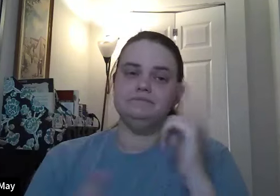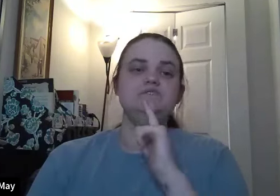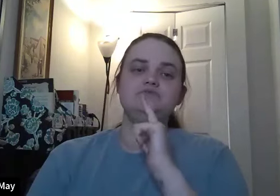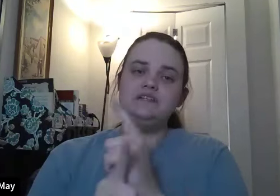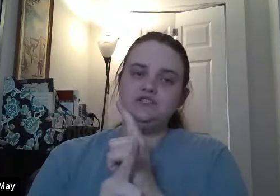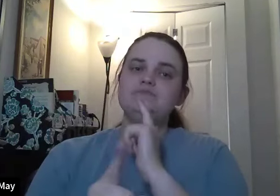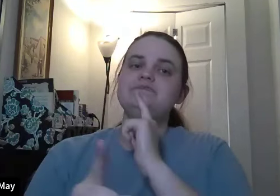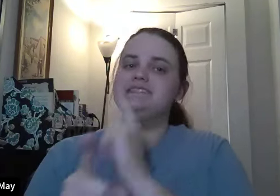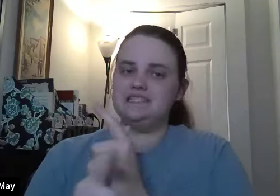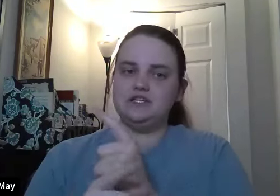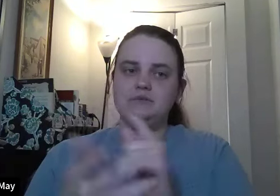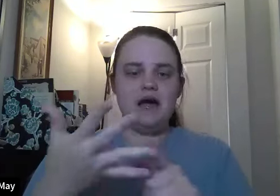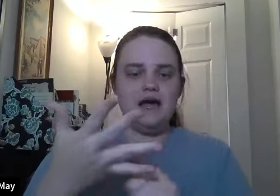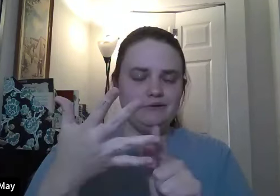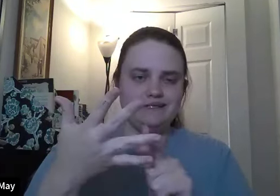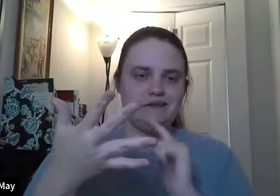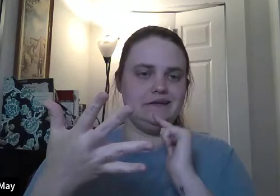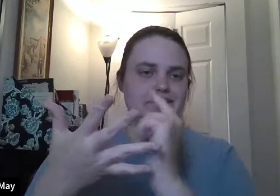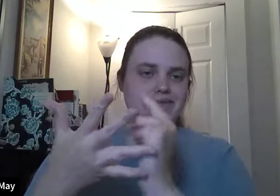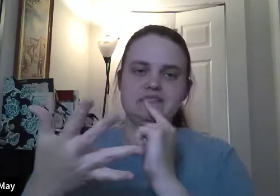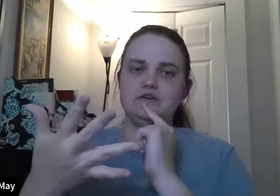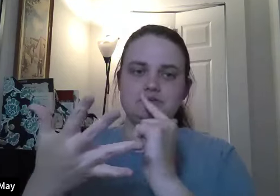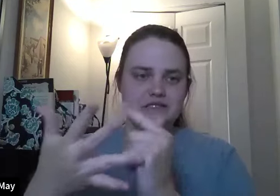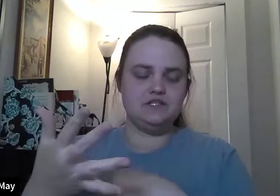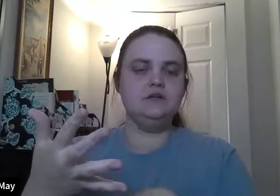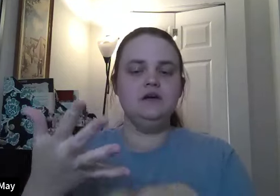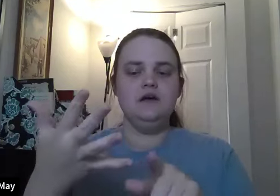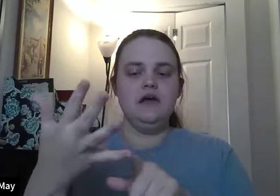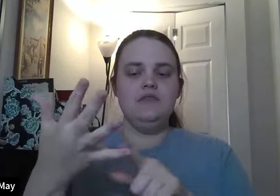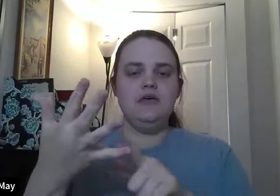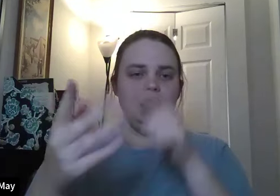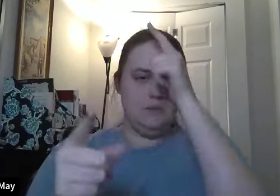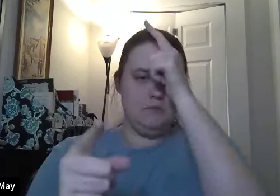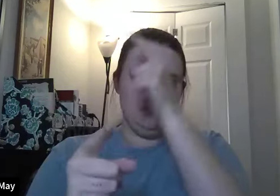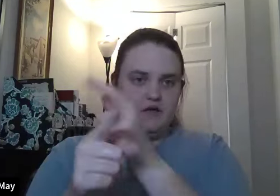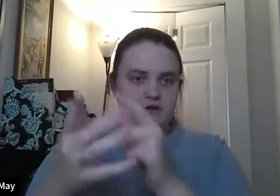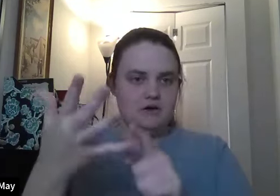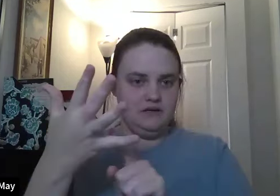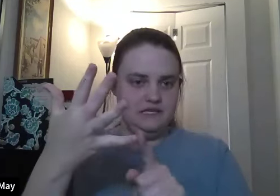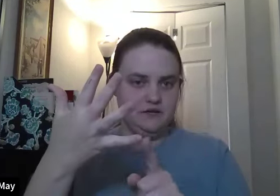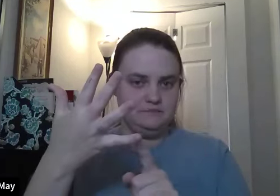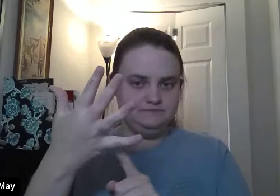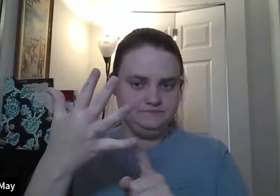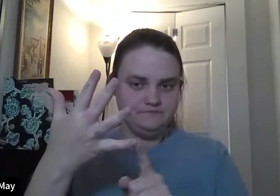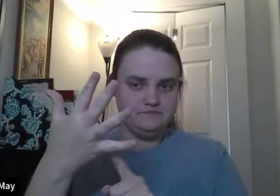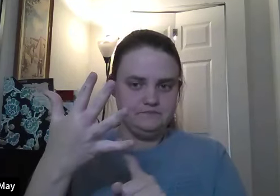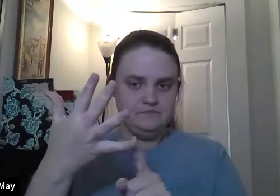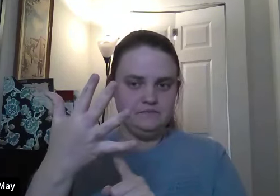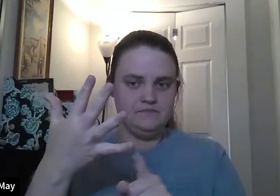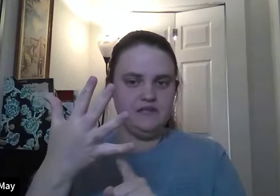you really do sister, but I always kind of go a little lazy and I'll go sister. And then brother is here.